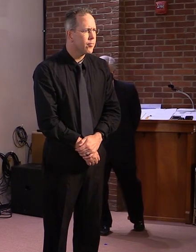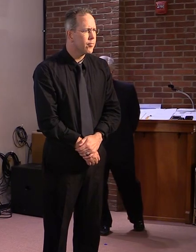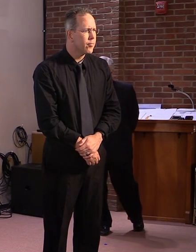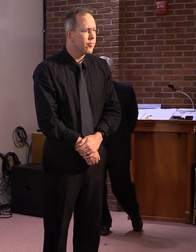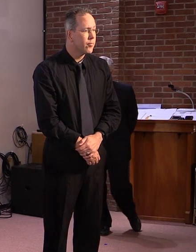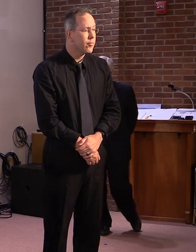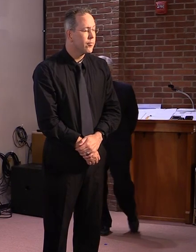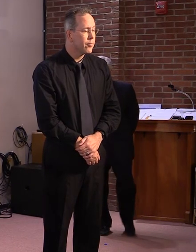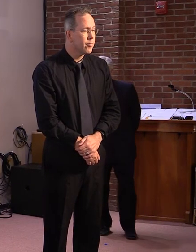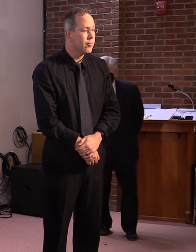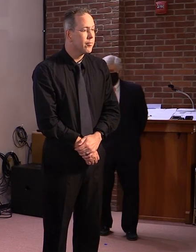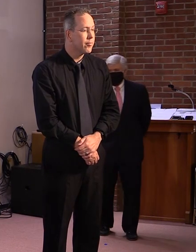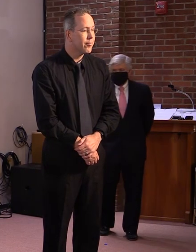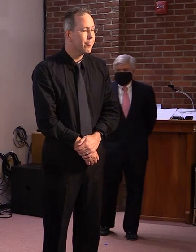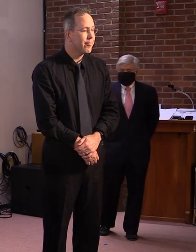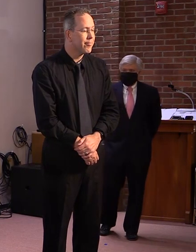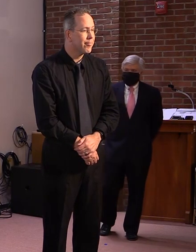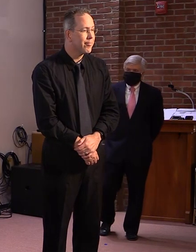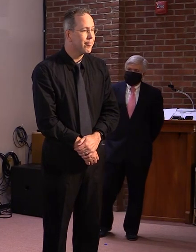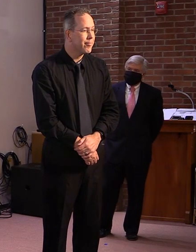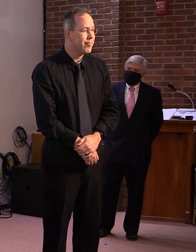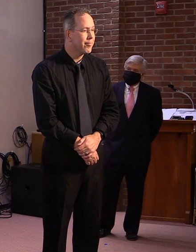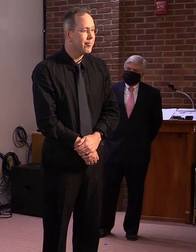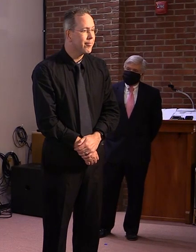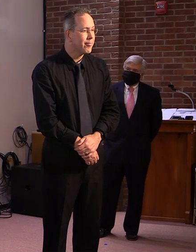it promptly and defensively, and if so, how?